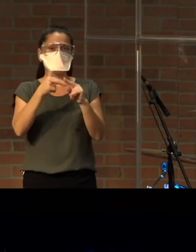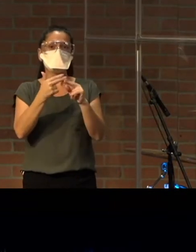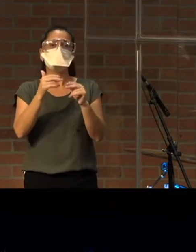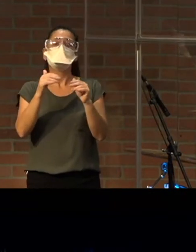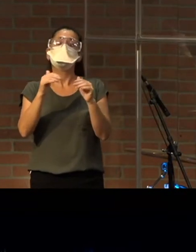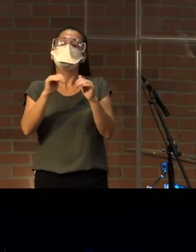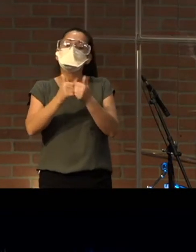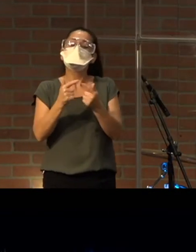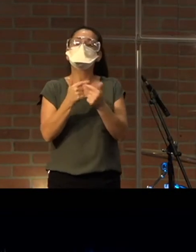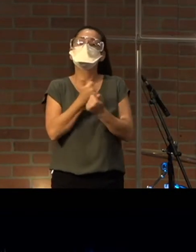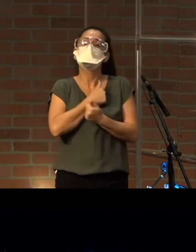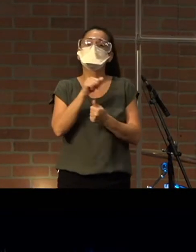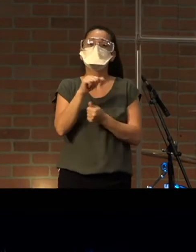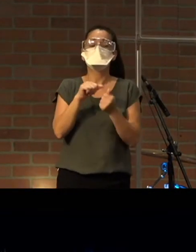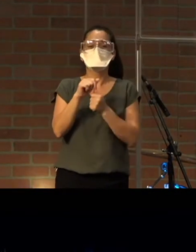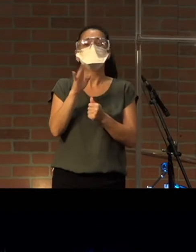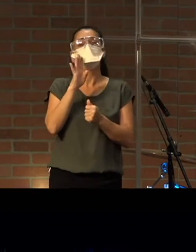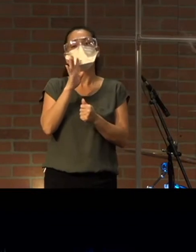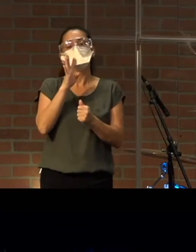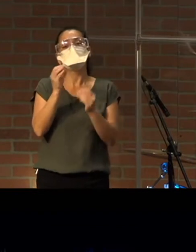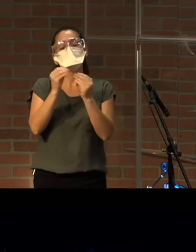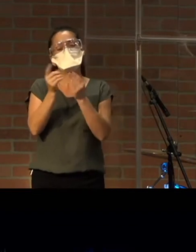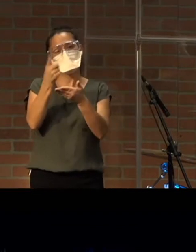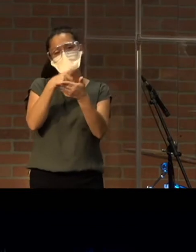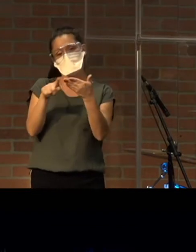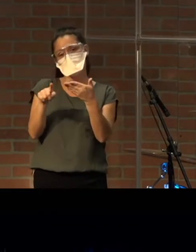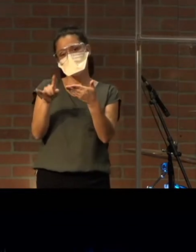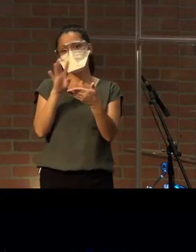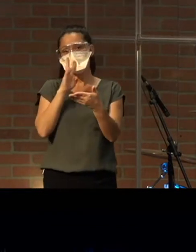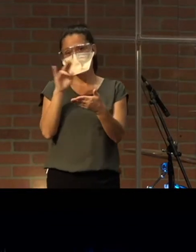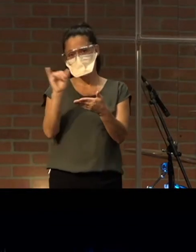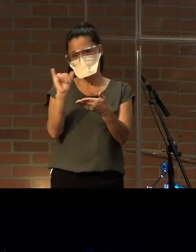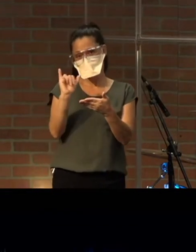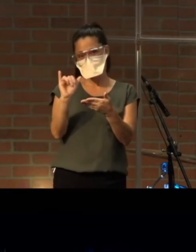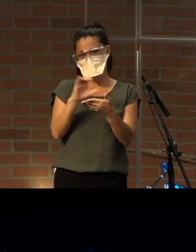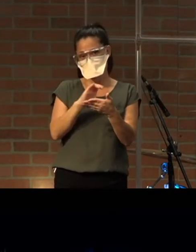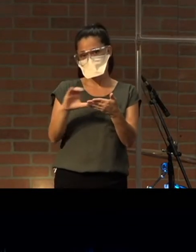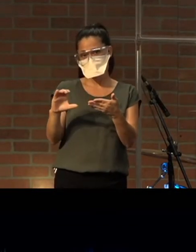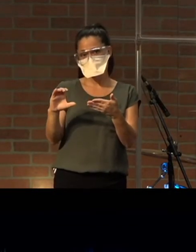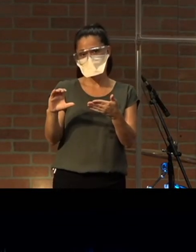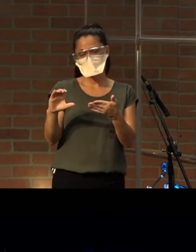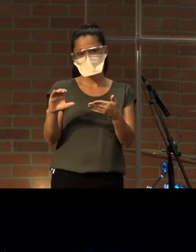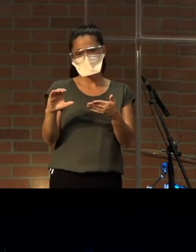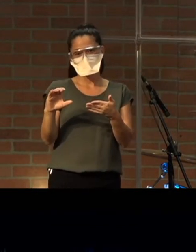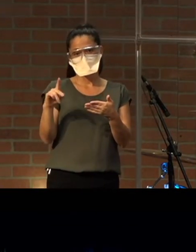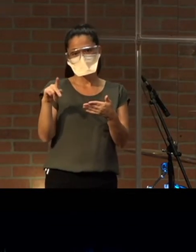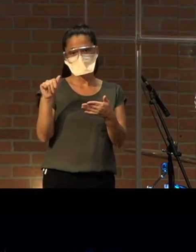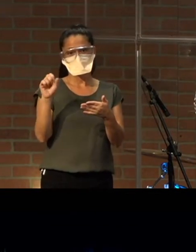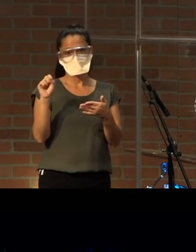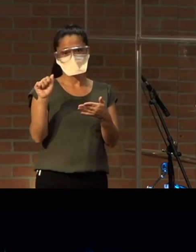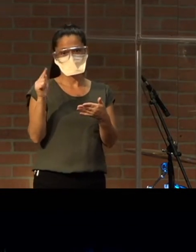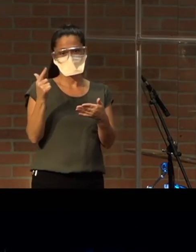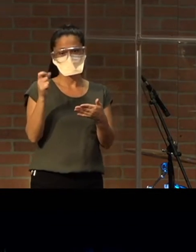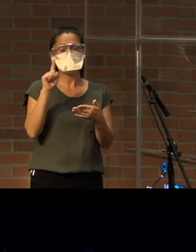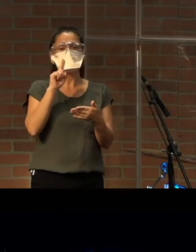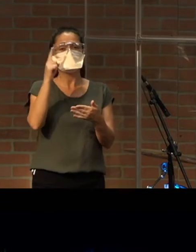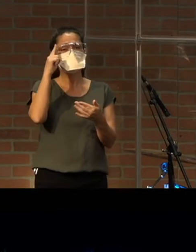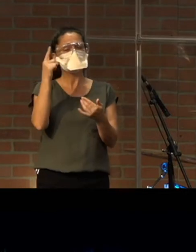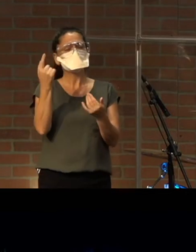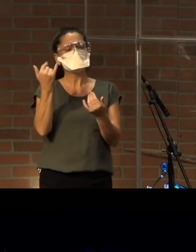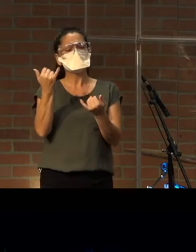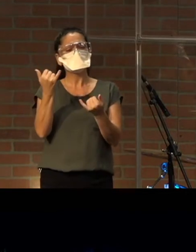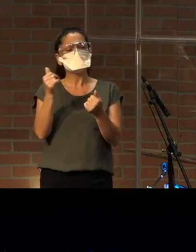another, and we're going to come back to that next week when we look at the same passage. And so for the remainder of the time, I really want to look at